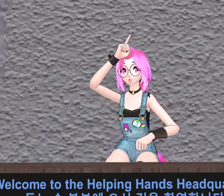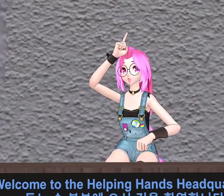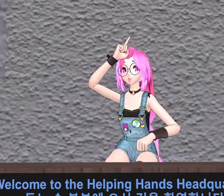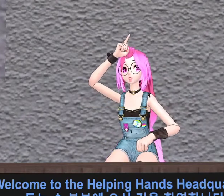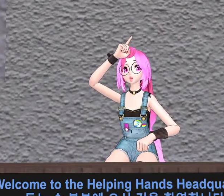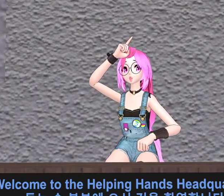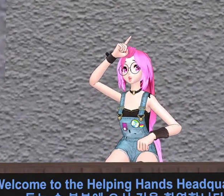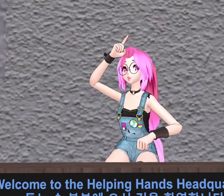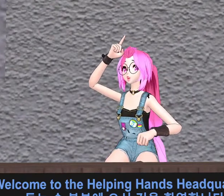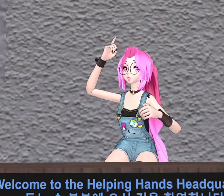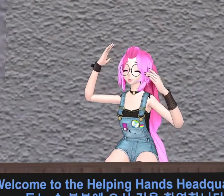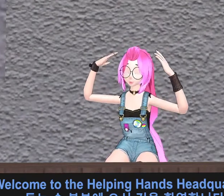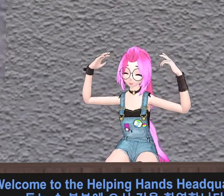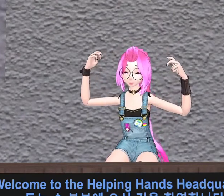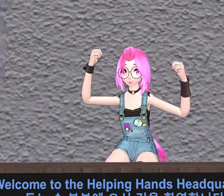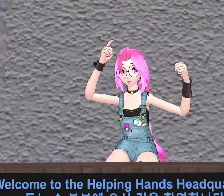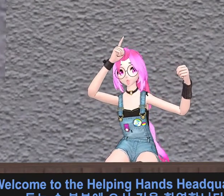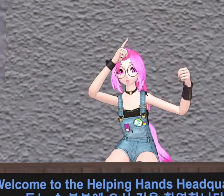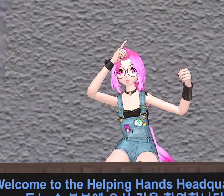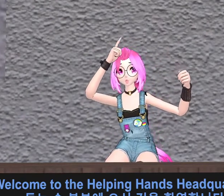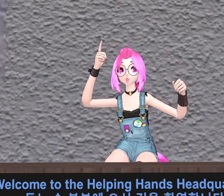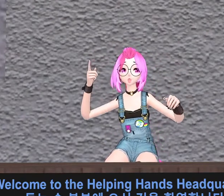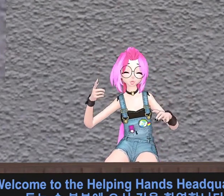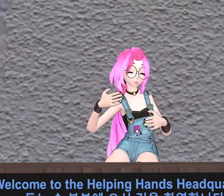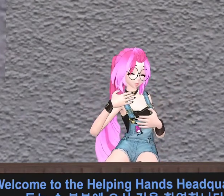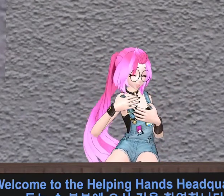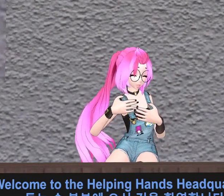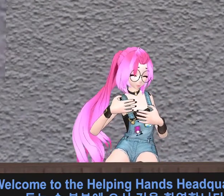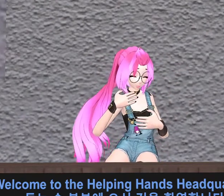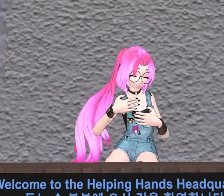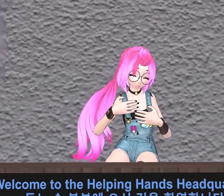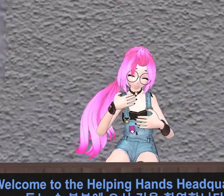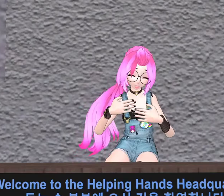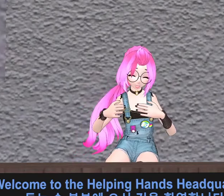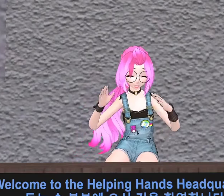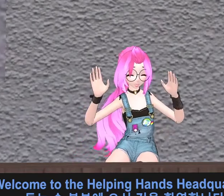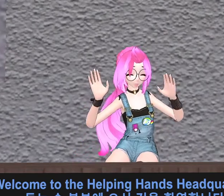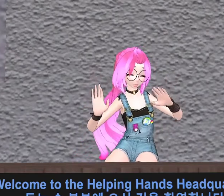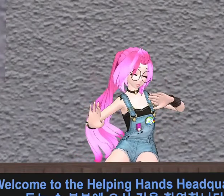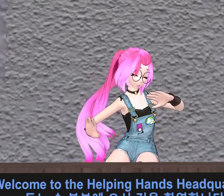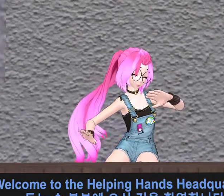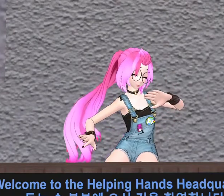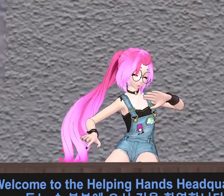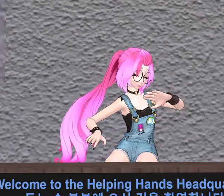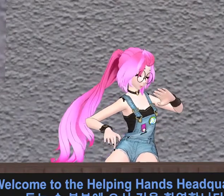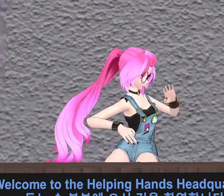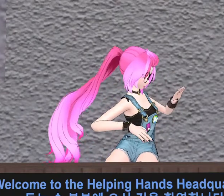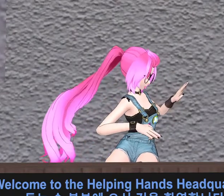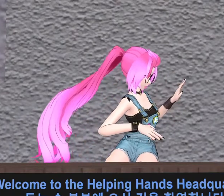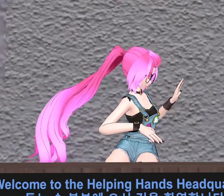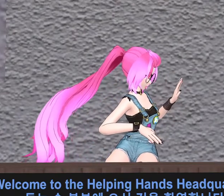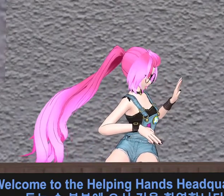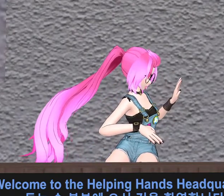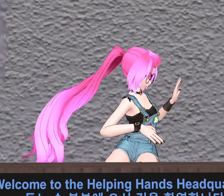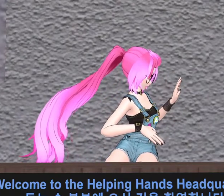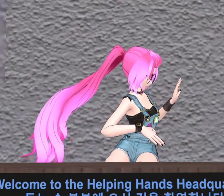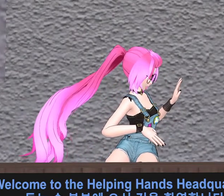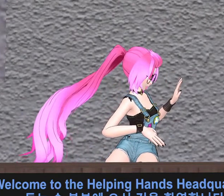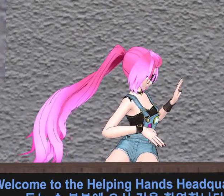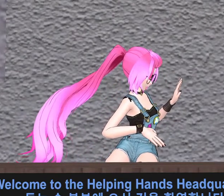yes, Dutch. You could say Dutch. Netherlands, Dutch. Good. Good, good, good, good, good. I'm so happy. Awesome. And we're making good time